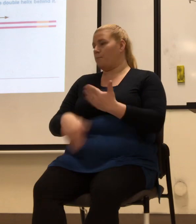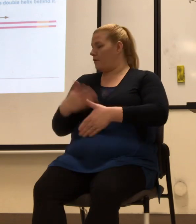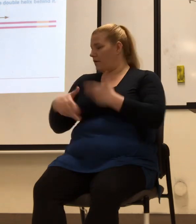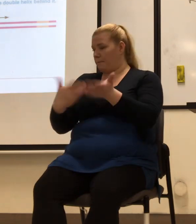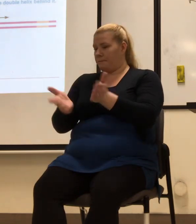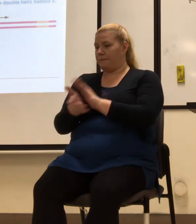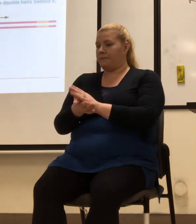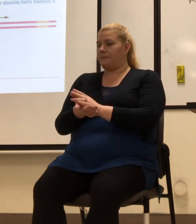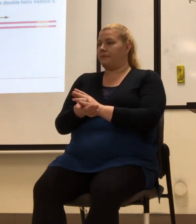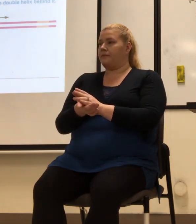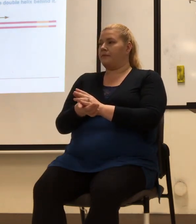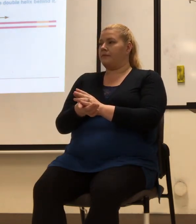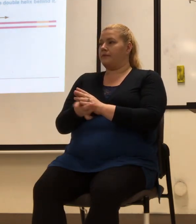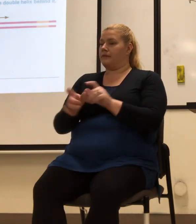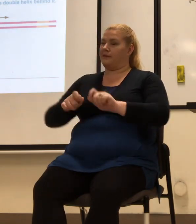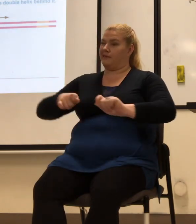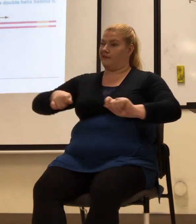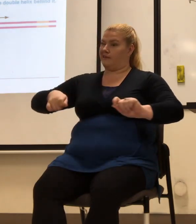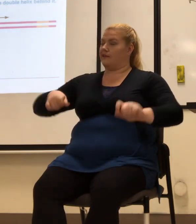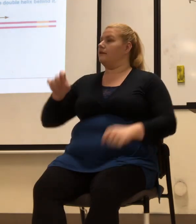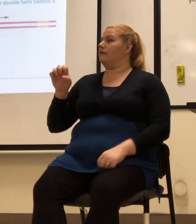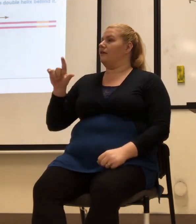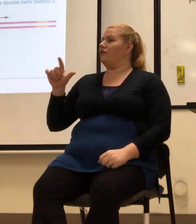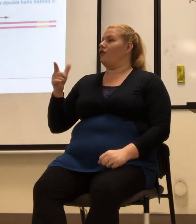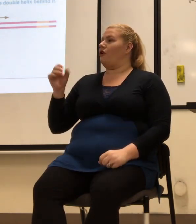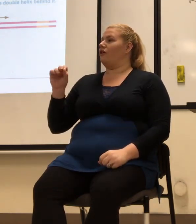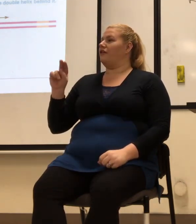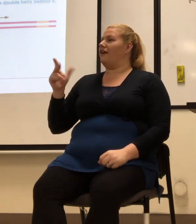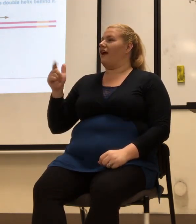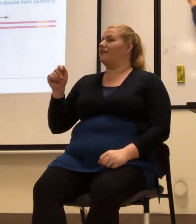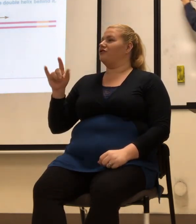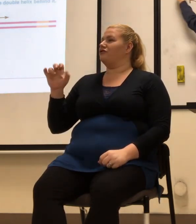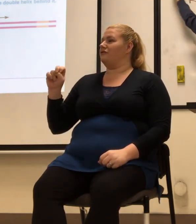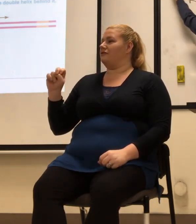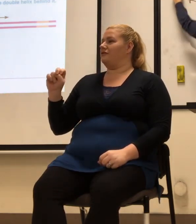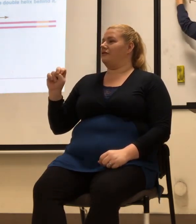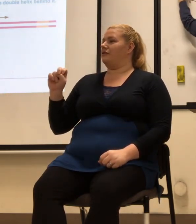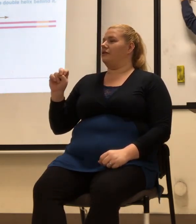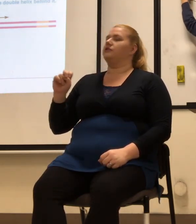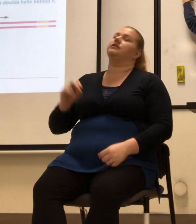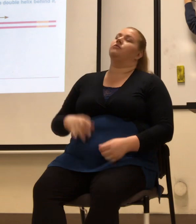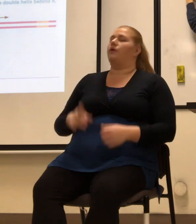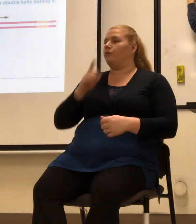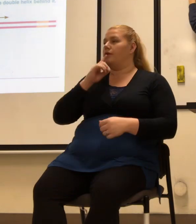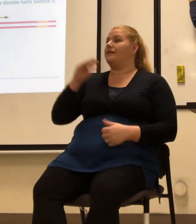Elongation. Step number one was initiation. I should probably title it.